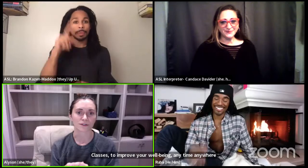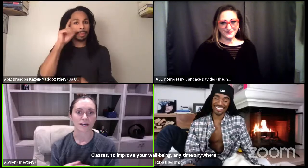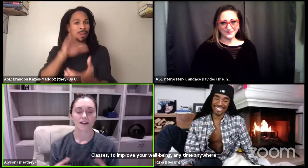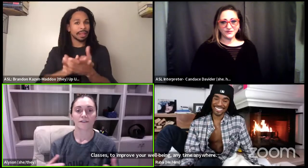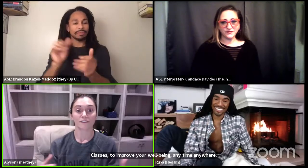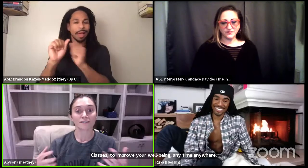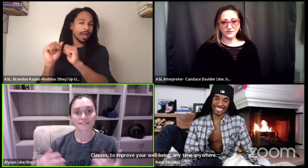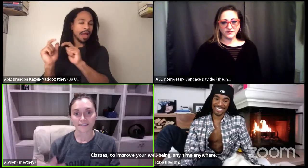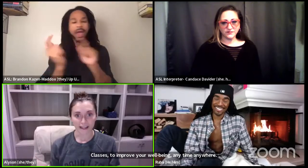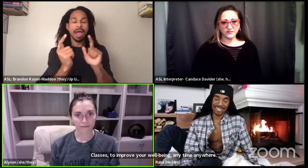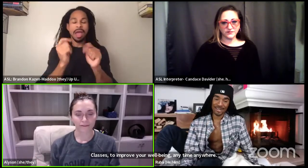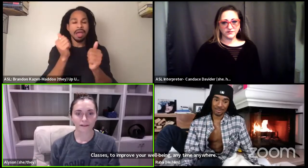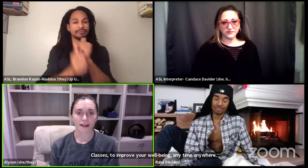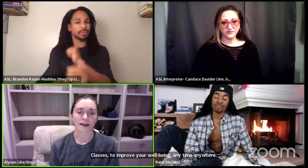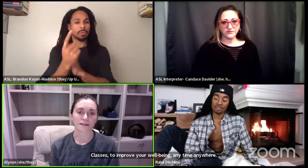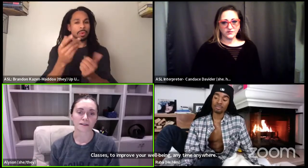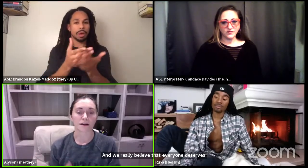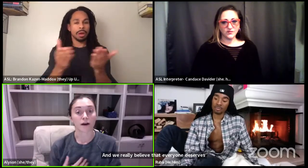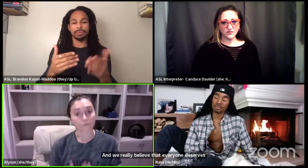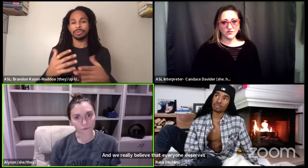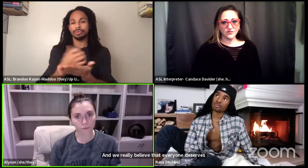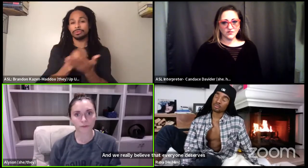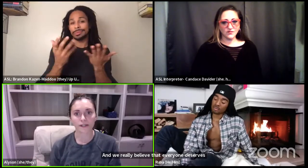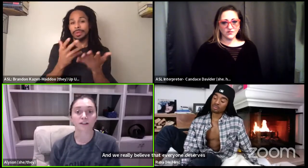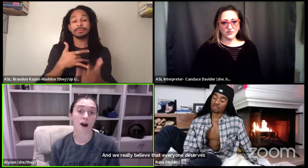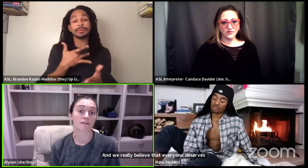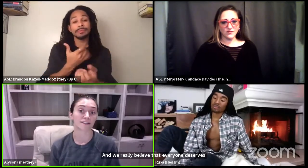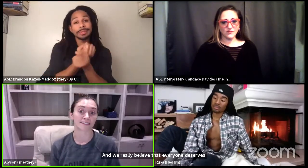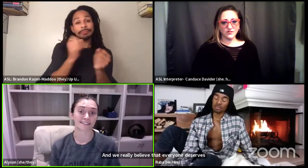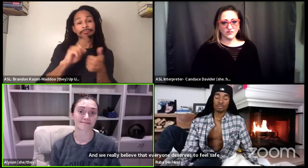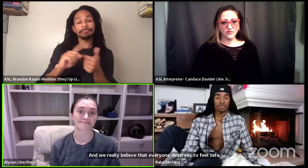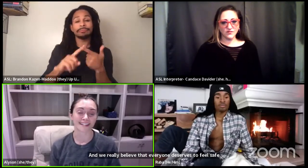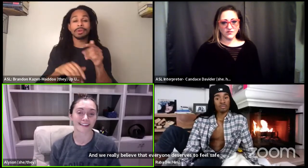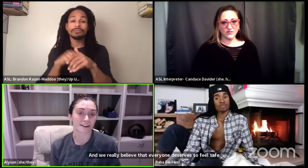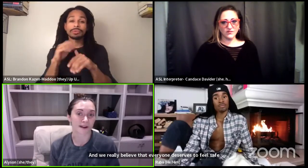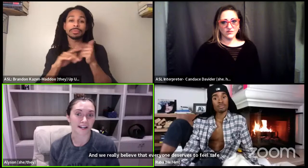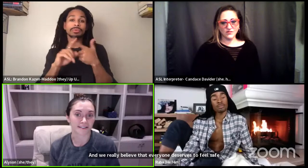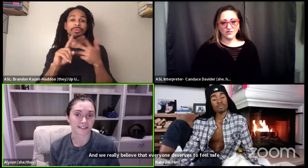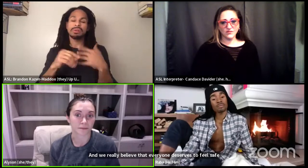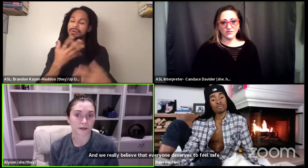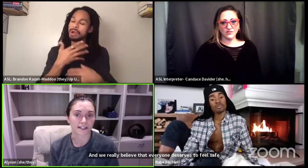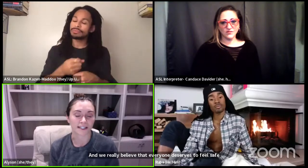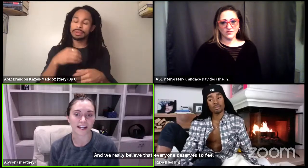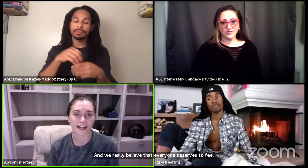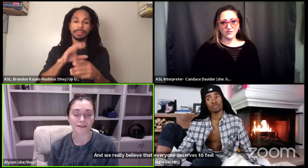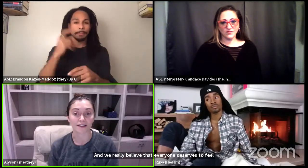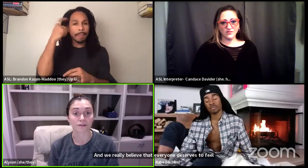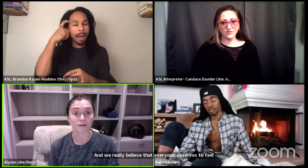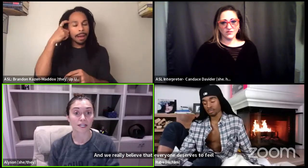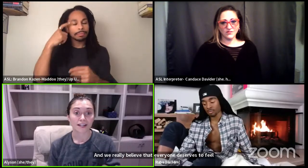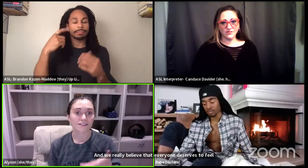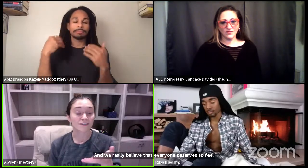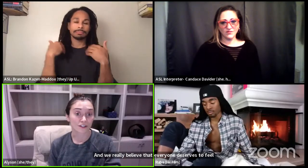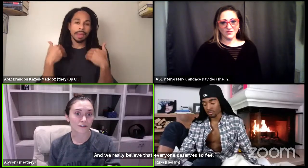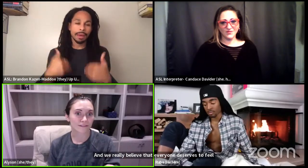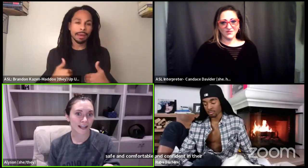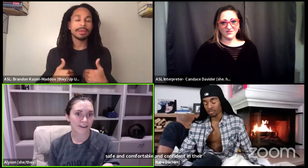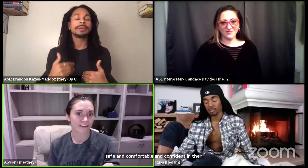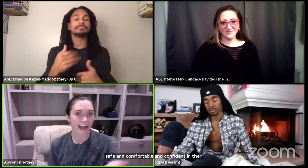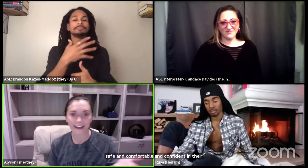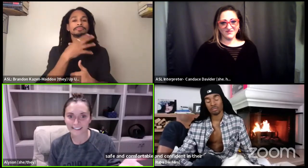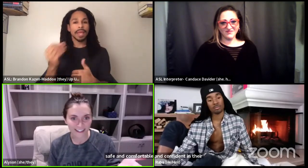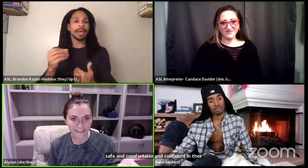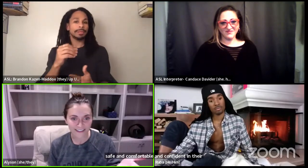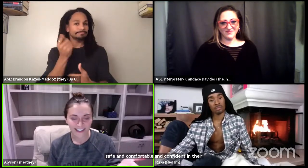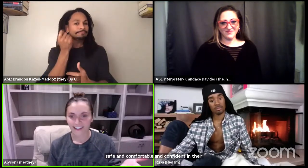to feel safe and comfortable and confident in their mind and body, and that you deserve to